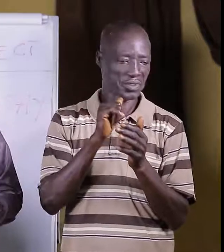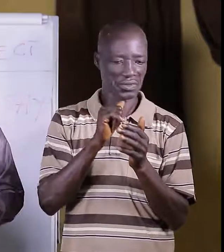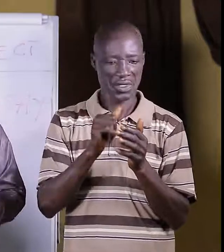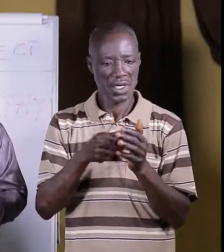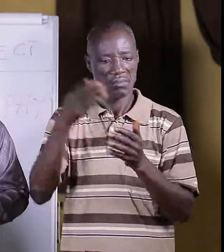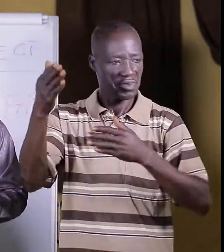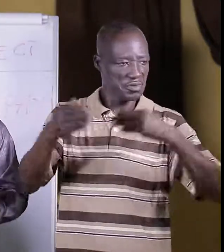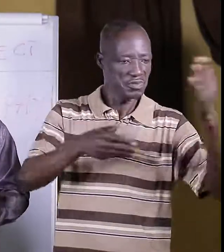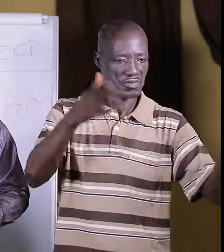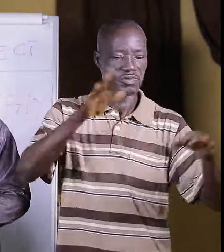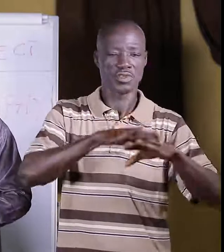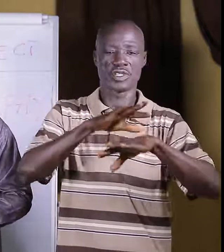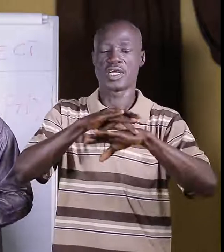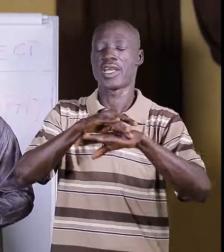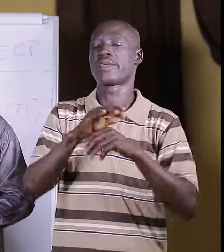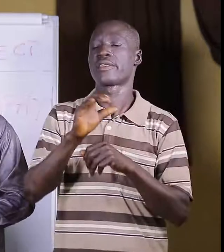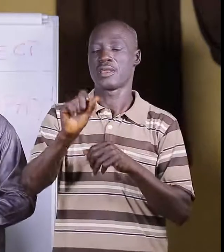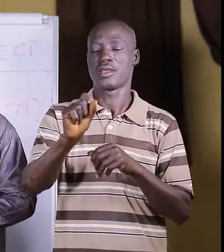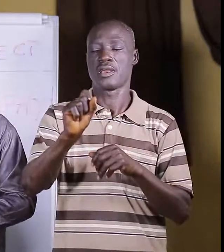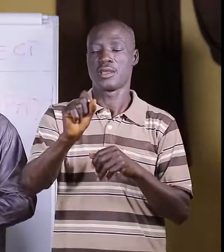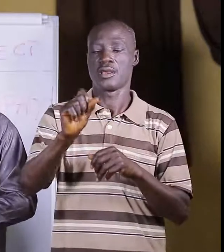distributed on the Earth's surface.